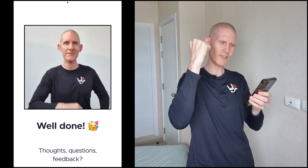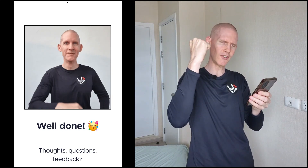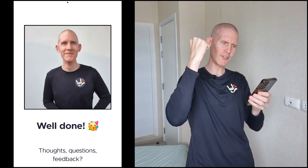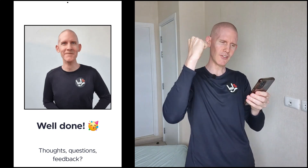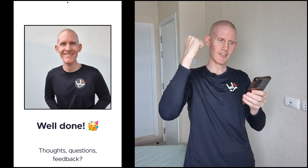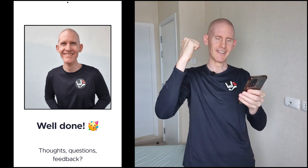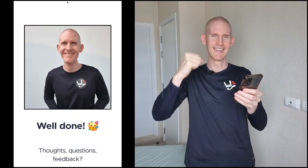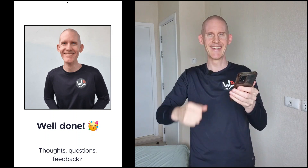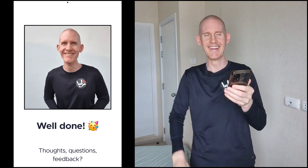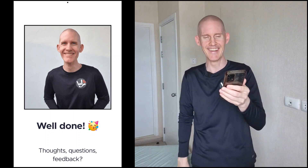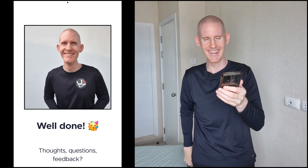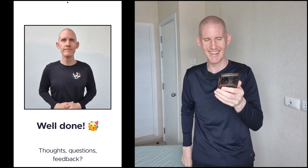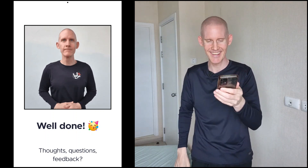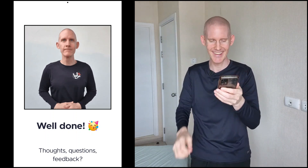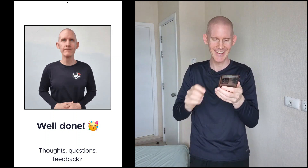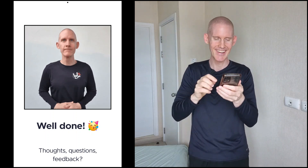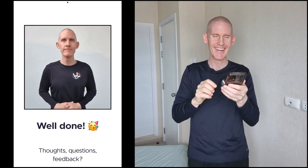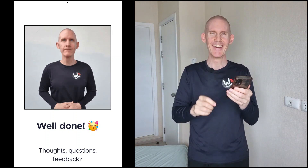Yes.